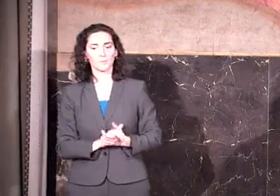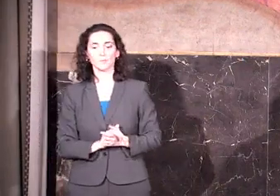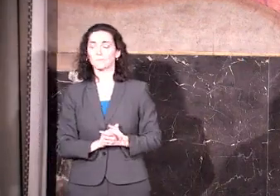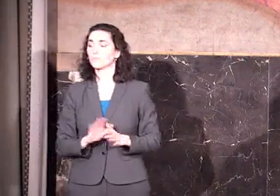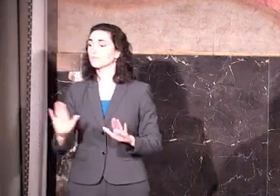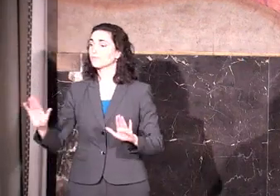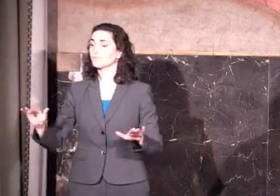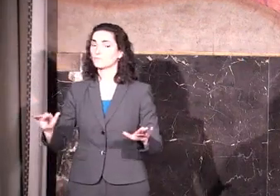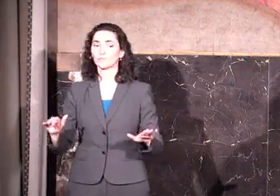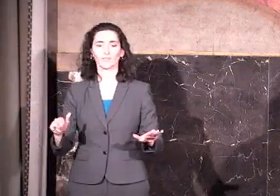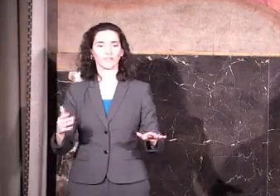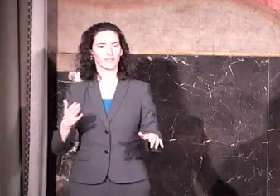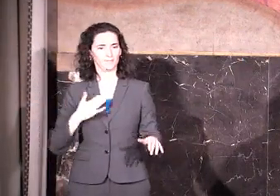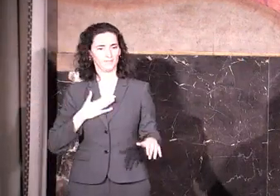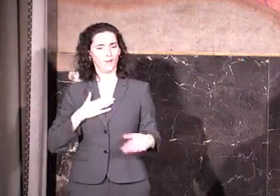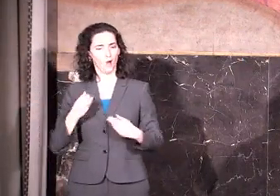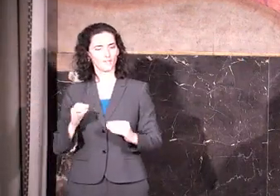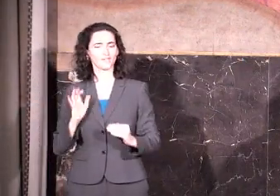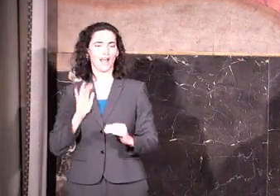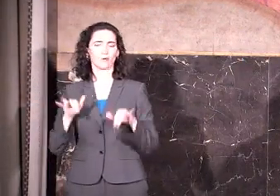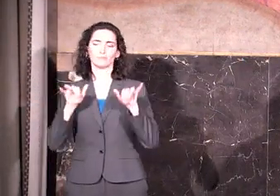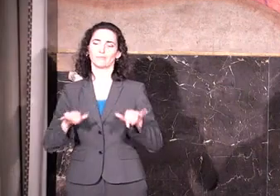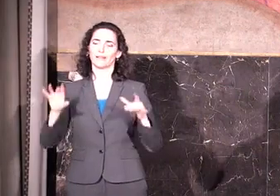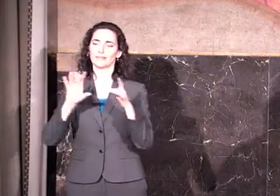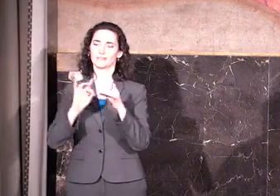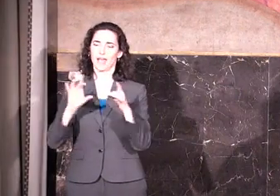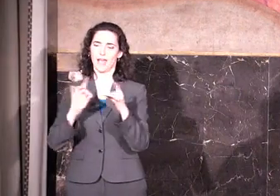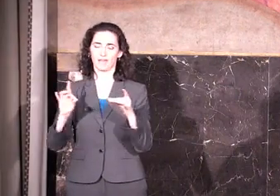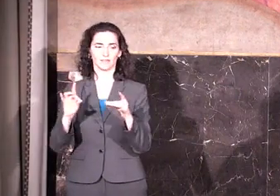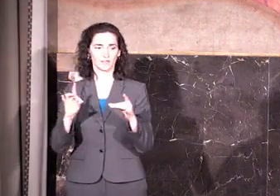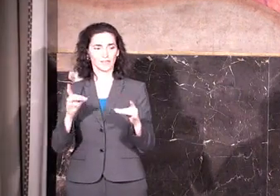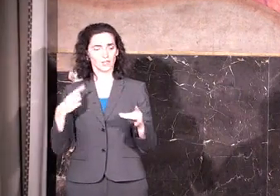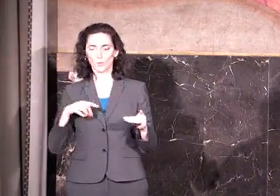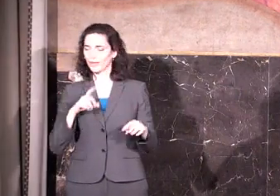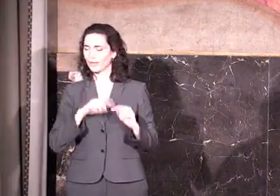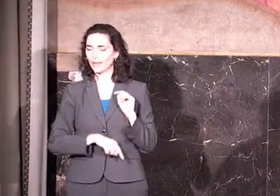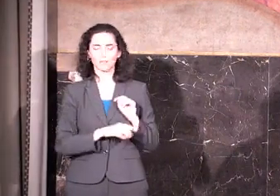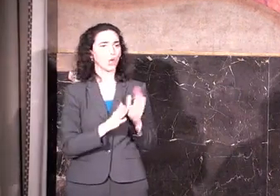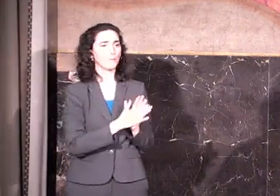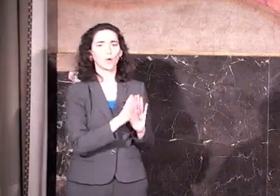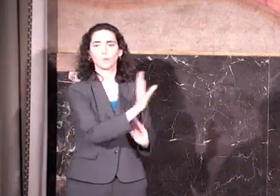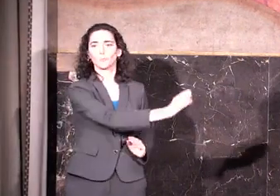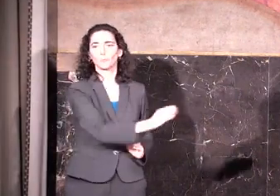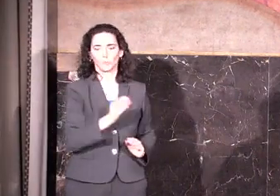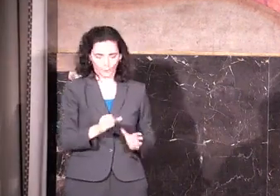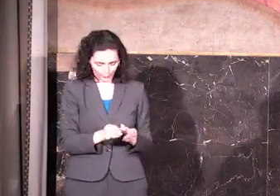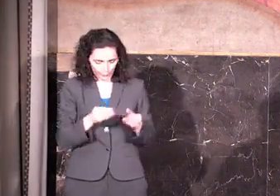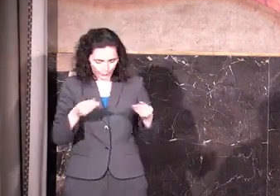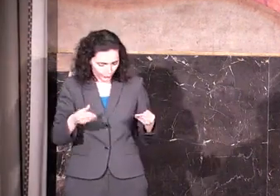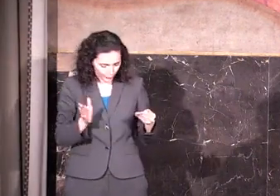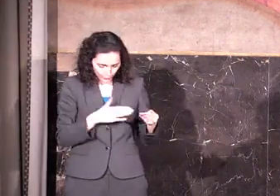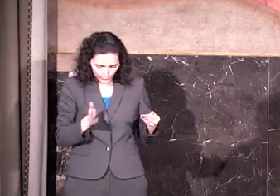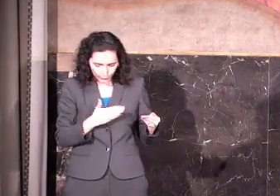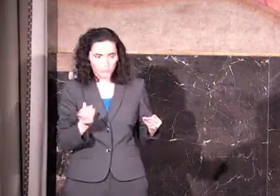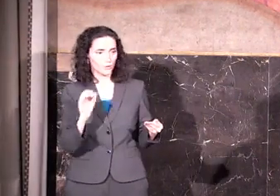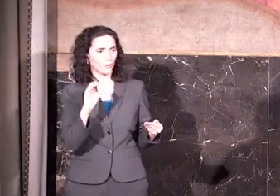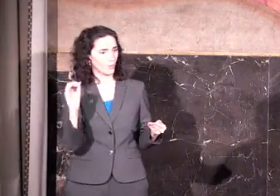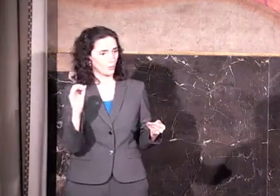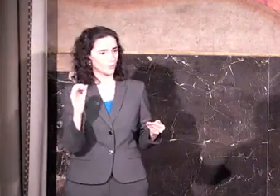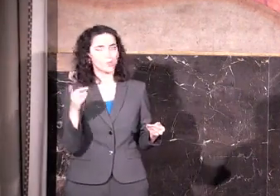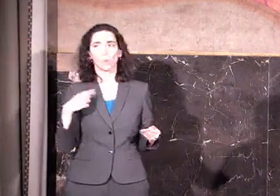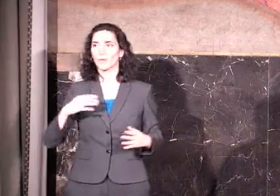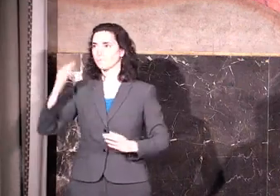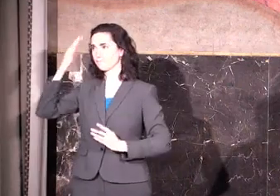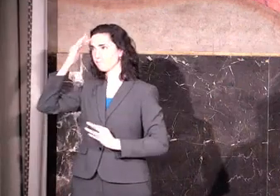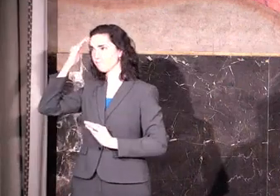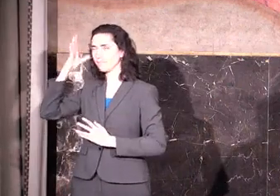got to say, in the fire marshal's office, there was no textbook for us to pull off the shelf. We just used our knowledge, and number one, being